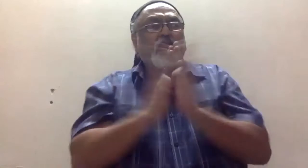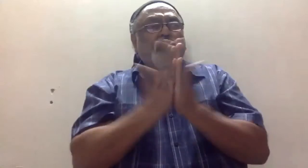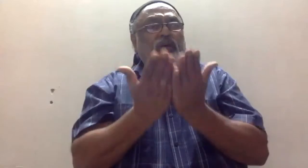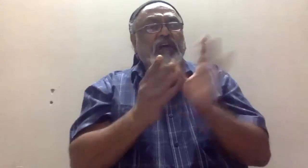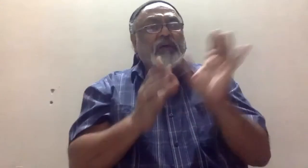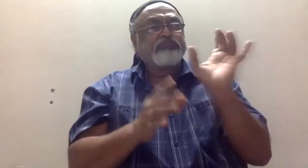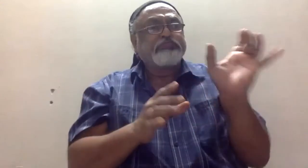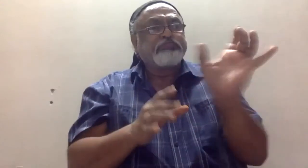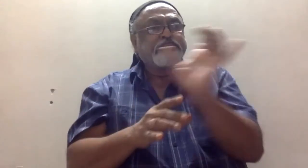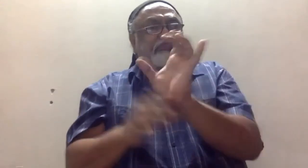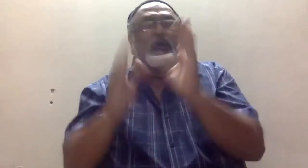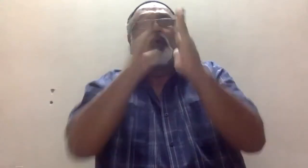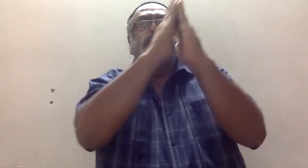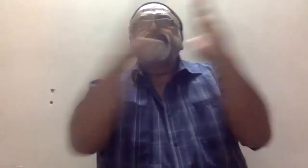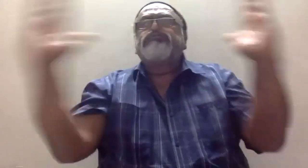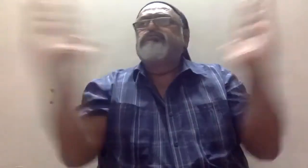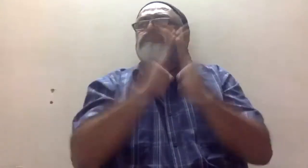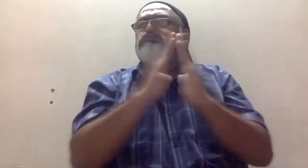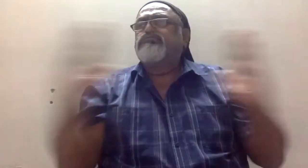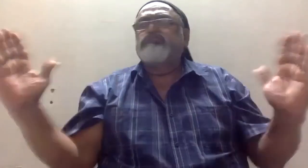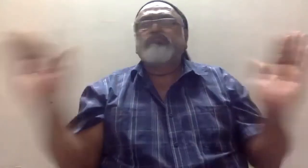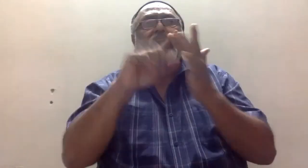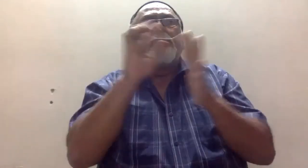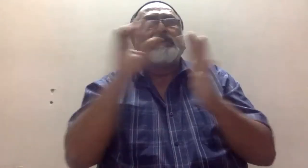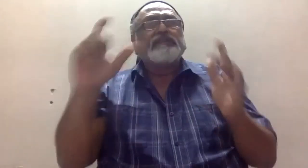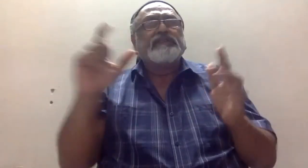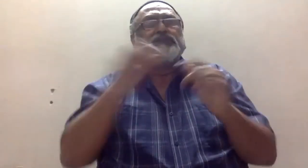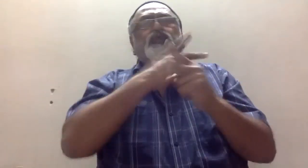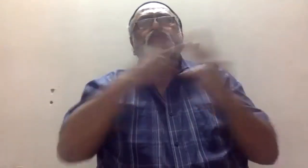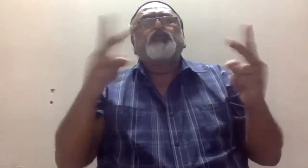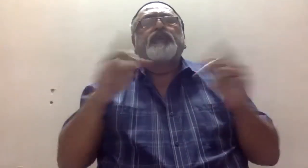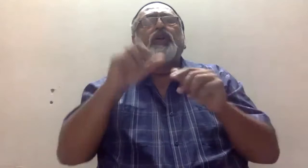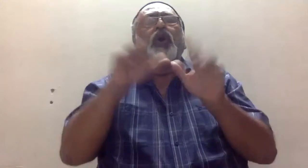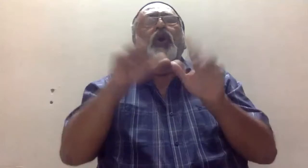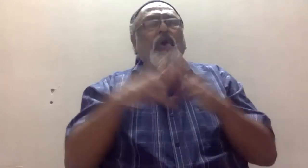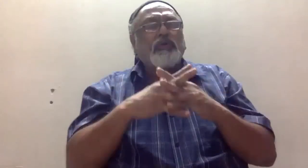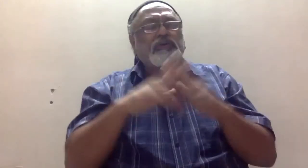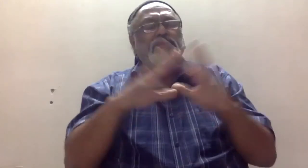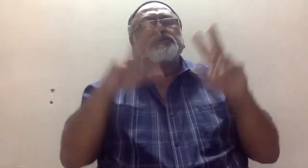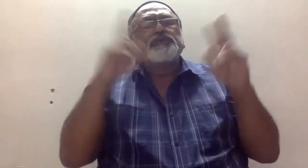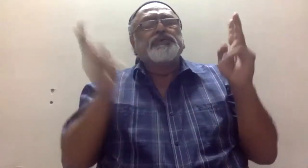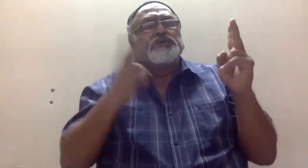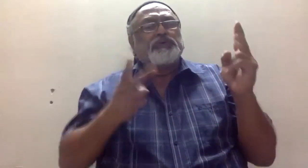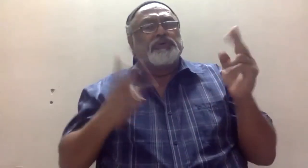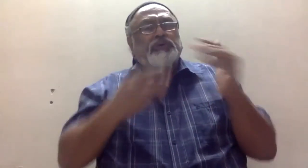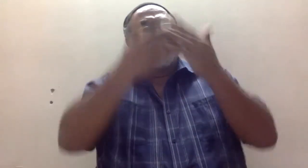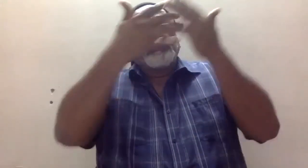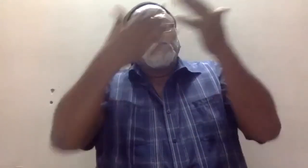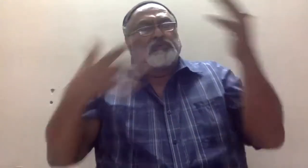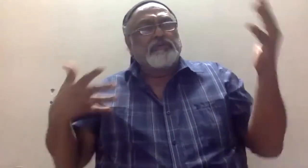books, IPC and many laws and commentaries on various laws. They are always, you will see in the background of lawyers,